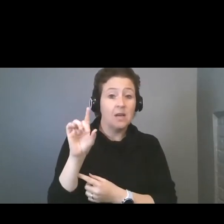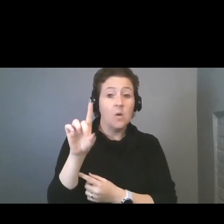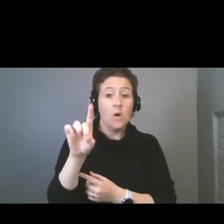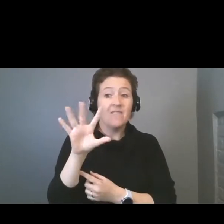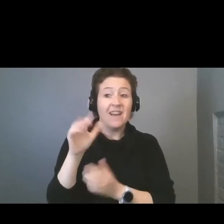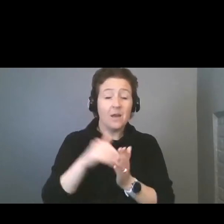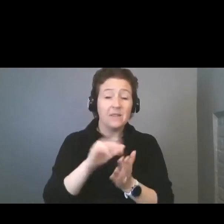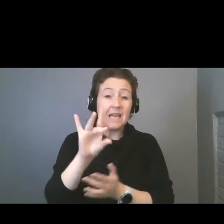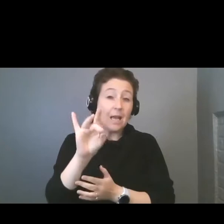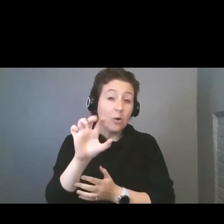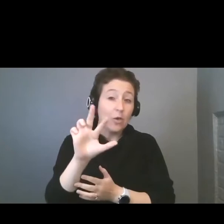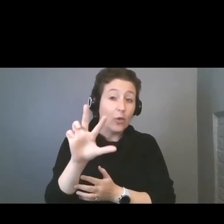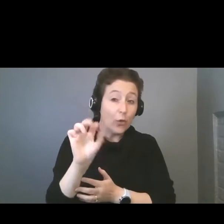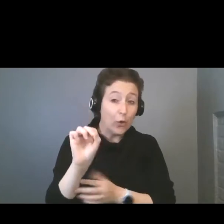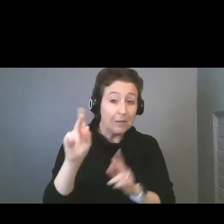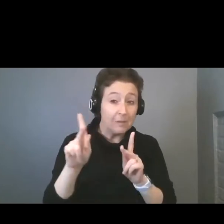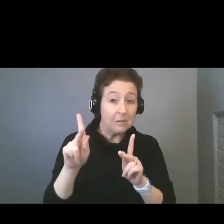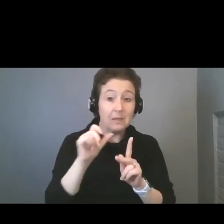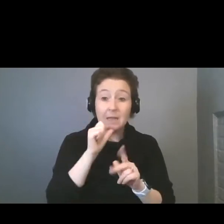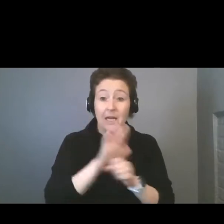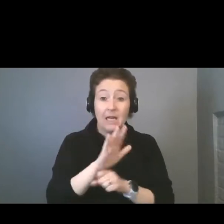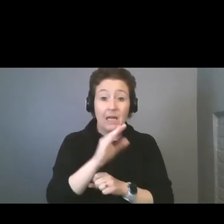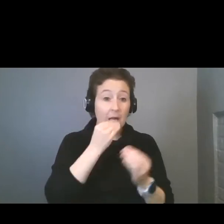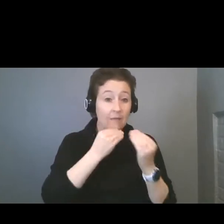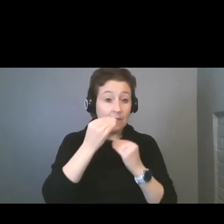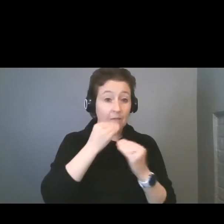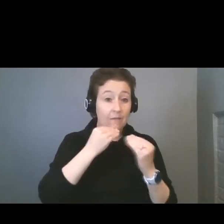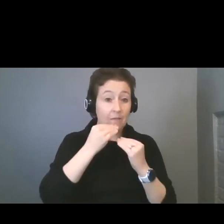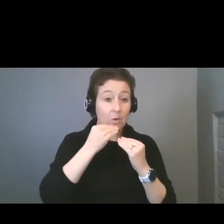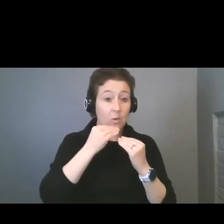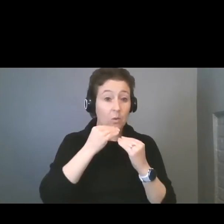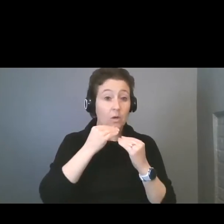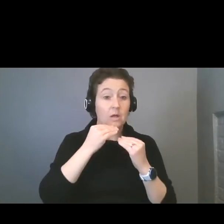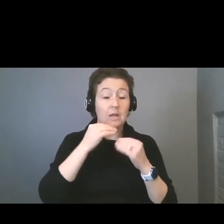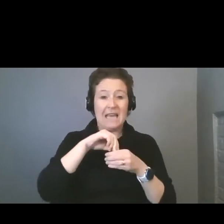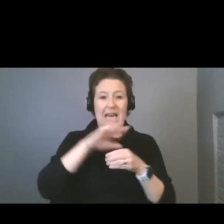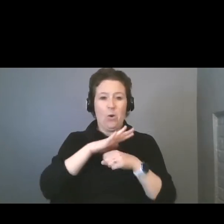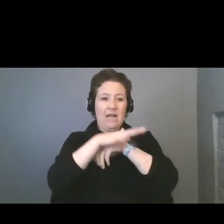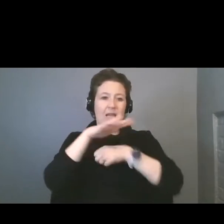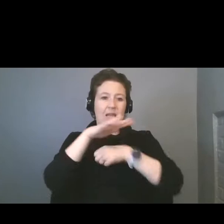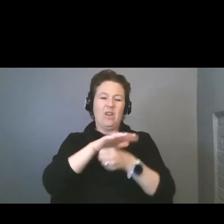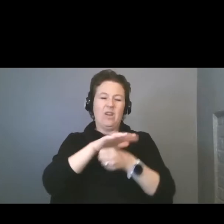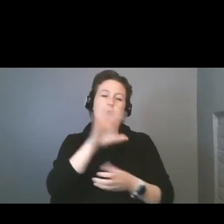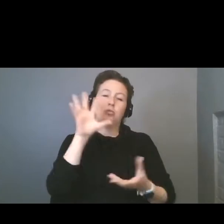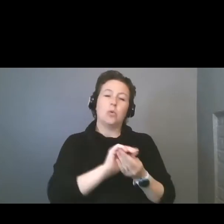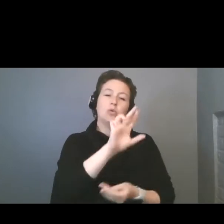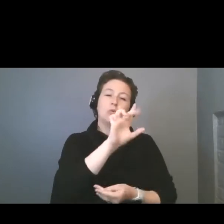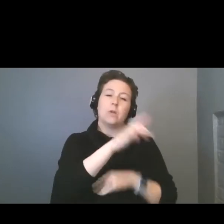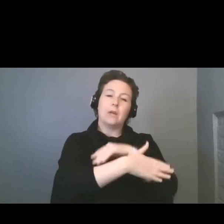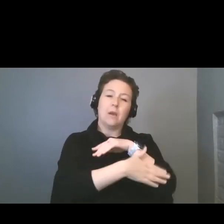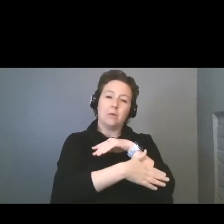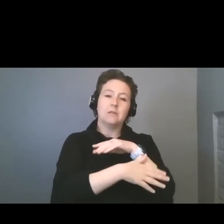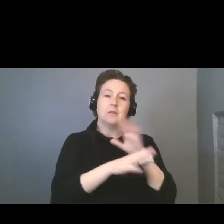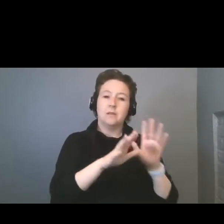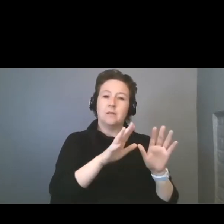105,830 people who did not have enough food in the 23 counties served by Riverbend Foodbank. And then COVID